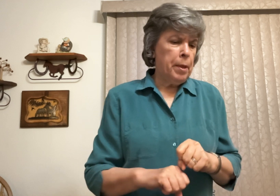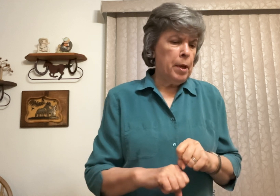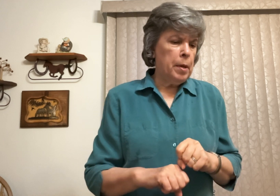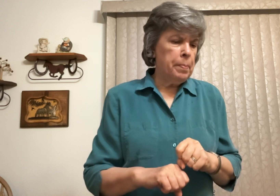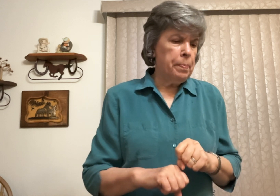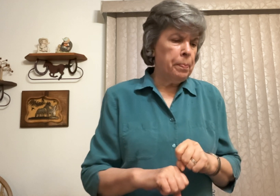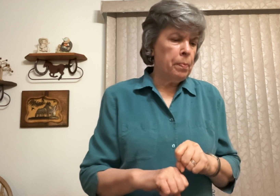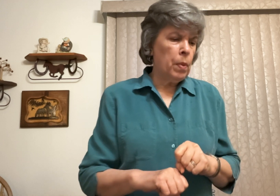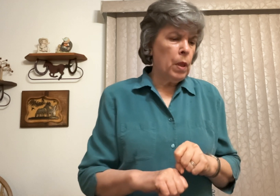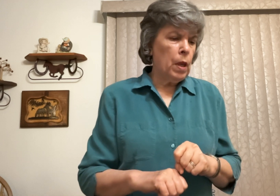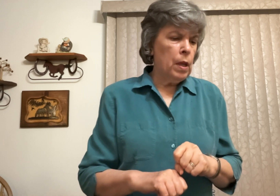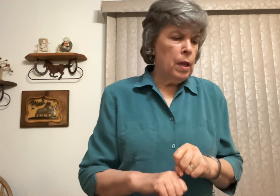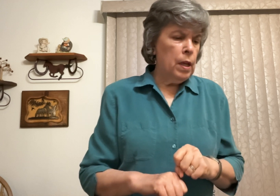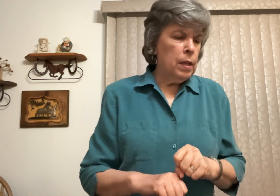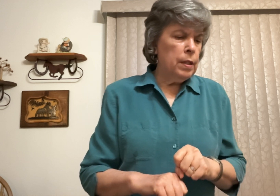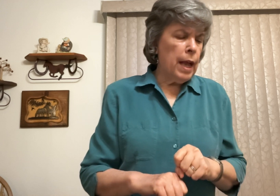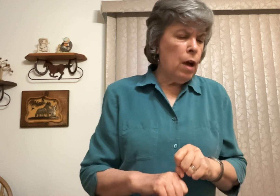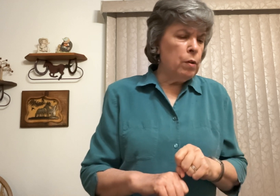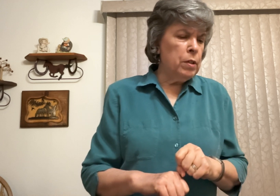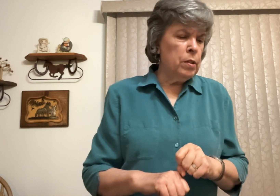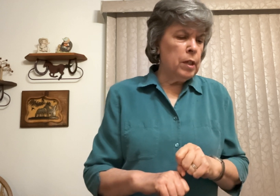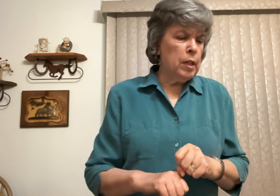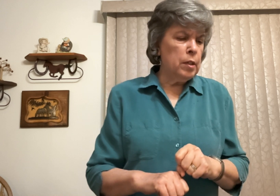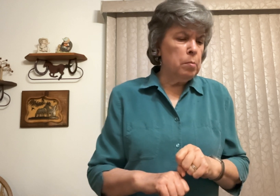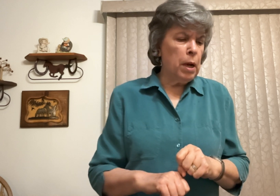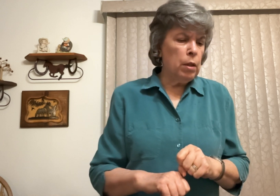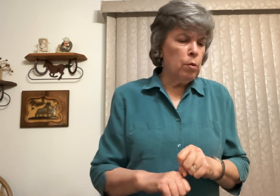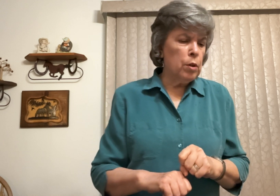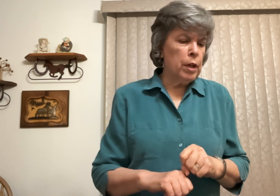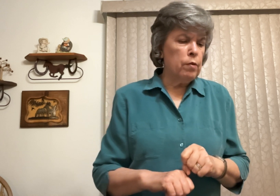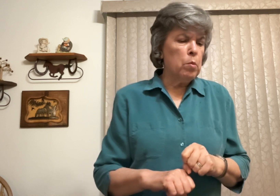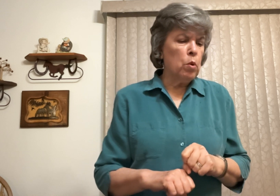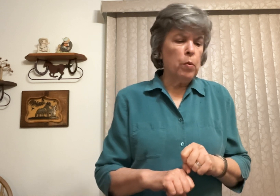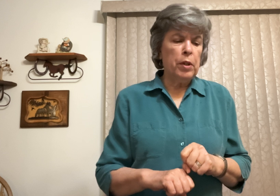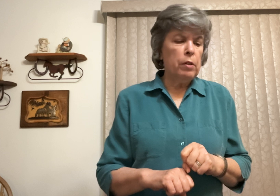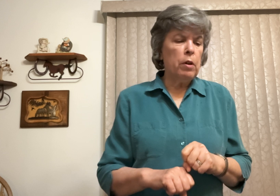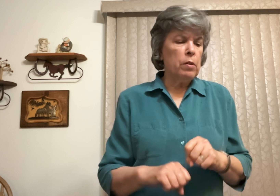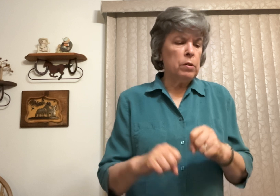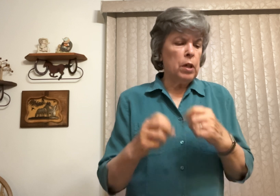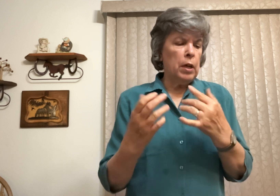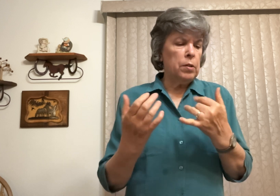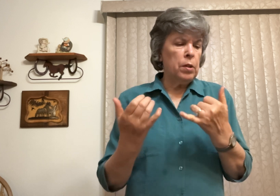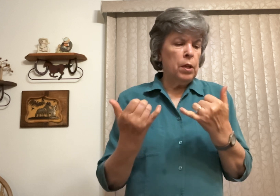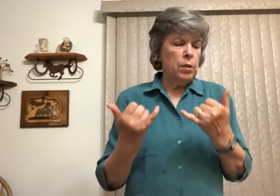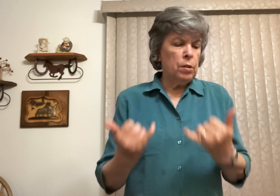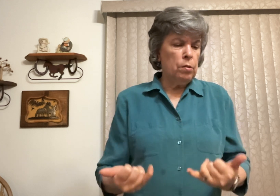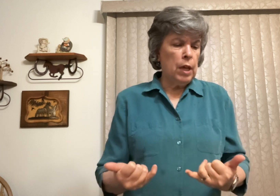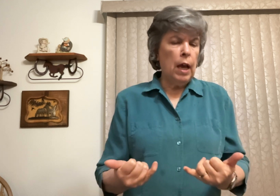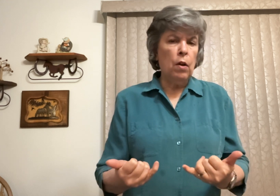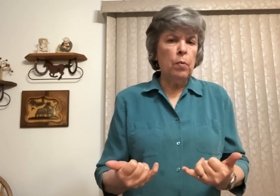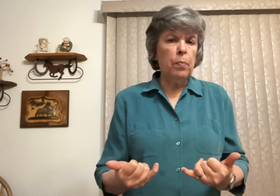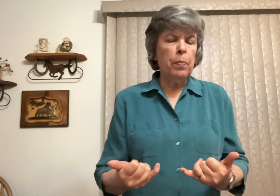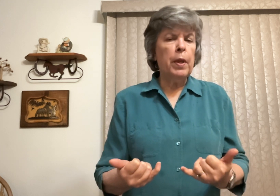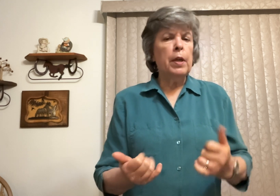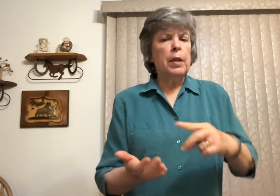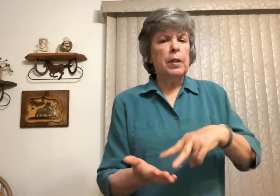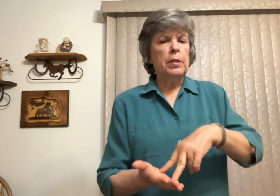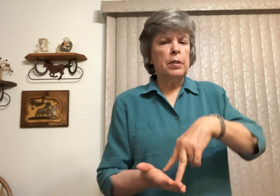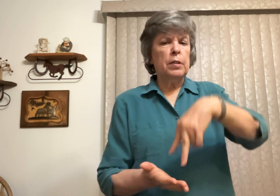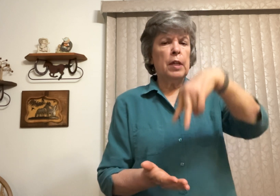Okay. Now is ascended my Lord evermore. We know all those signs. So now is